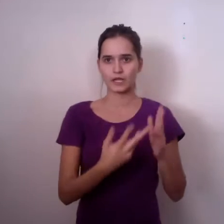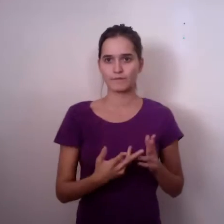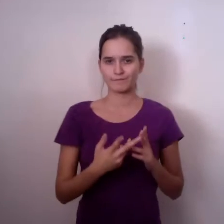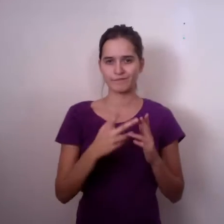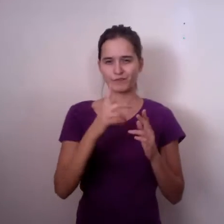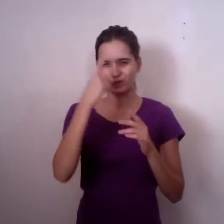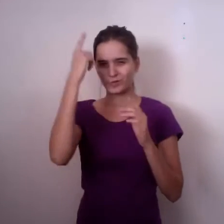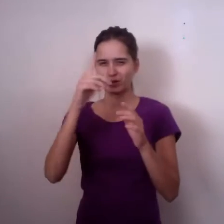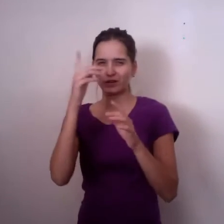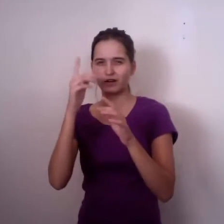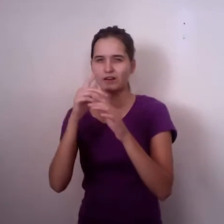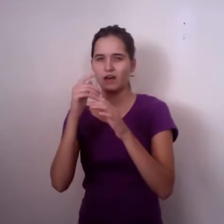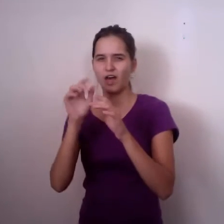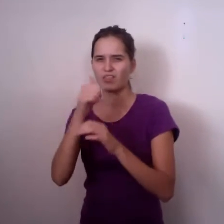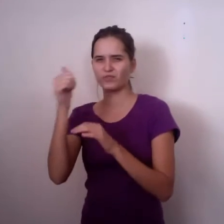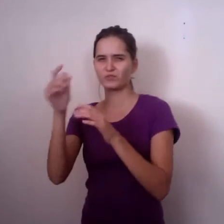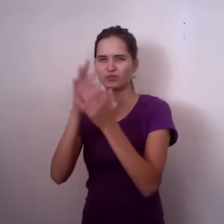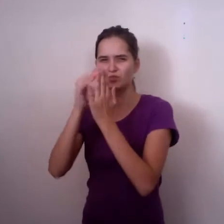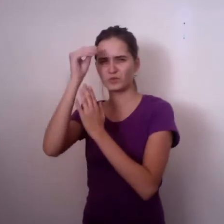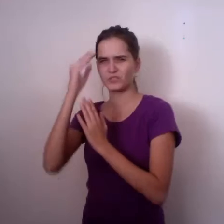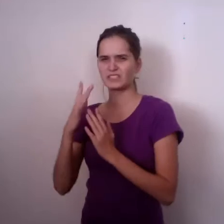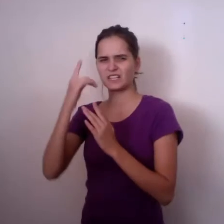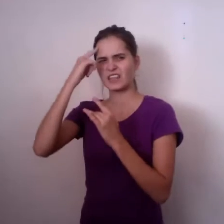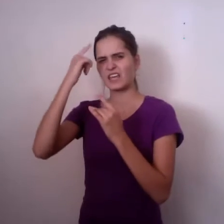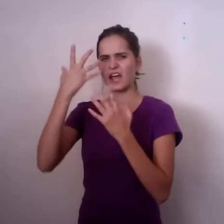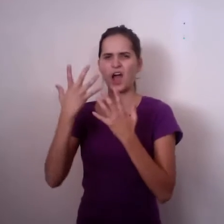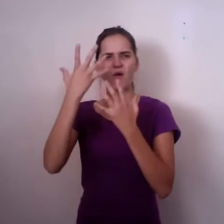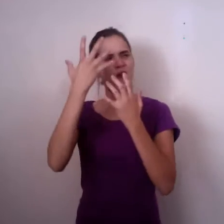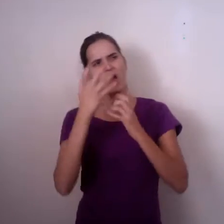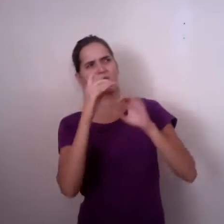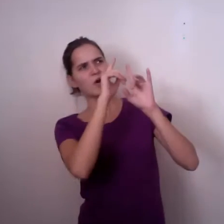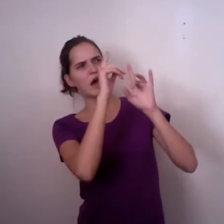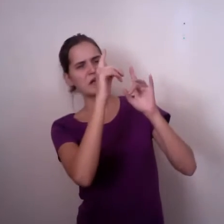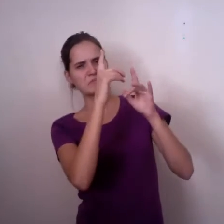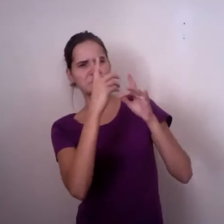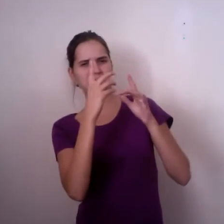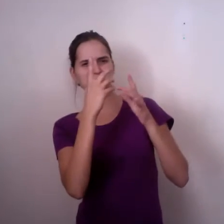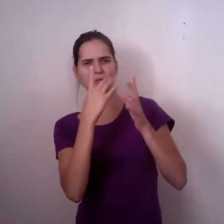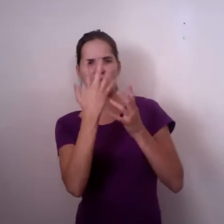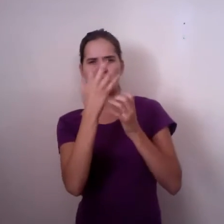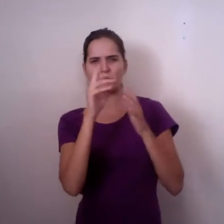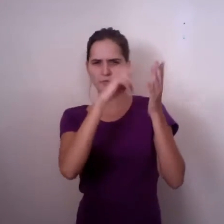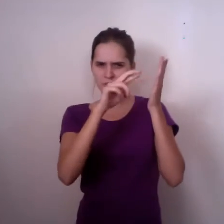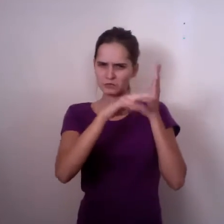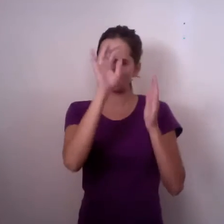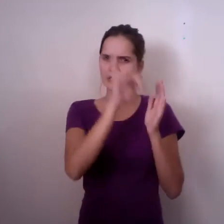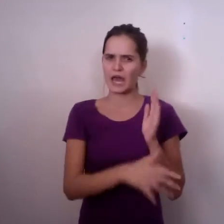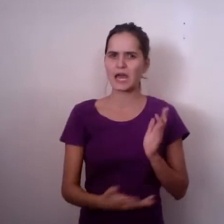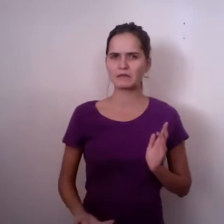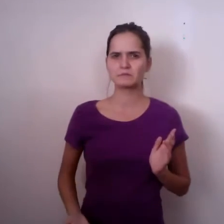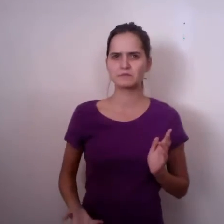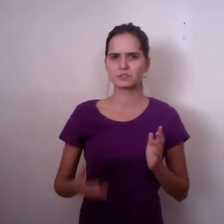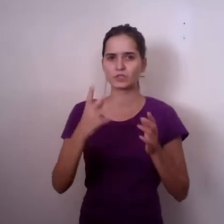article, because often students see a topic and then they decide they want to work on that topic. So there's a little information sharing in the beginning.